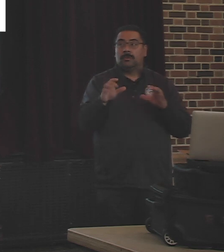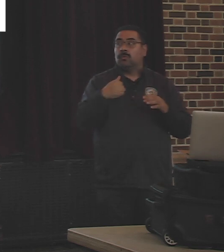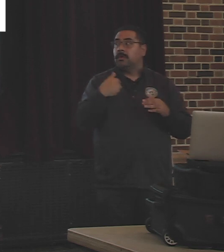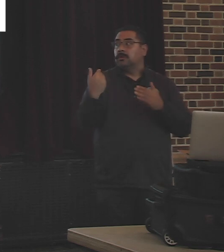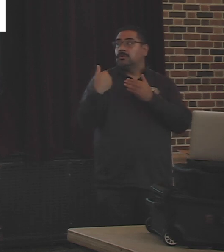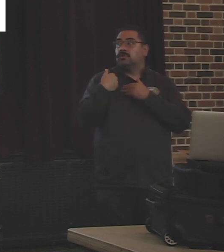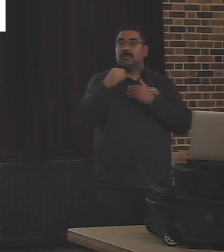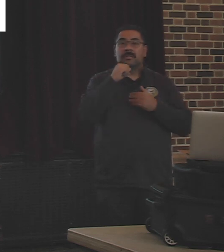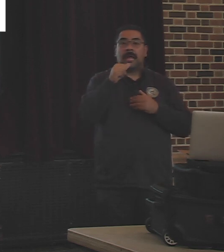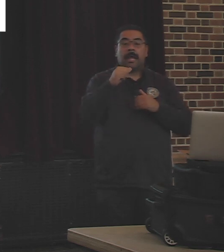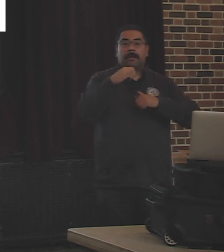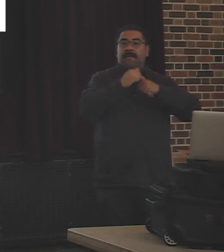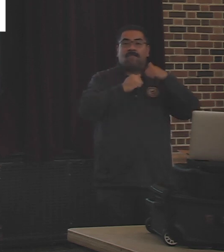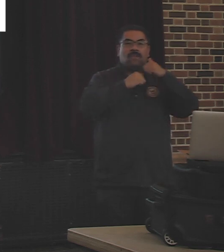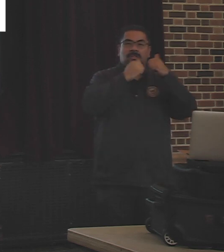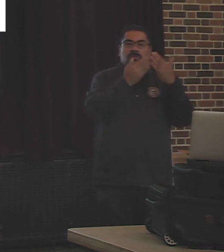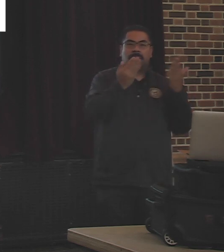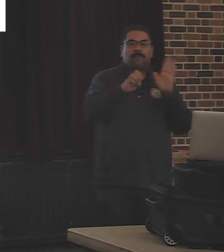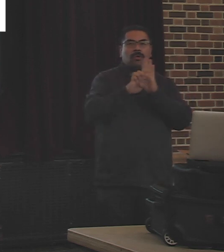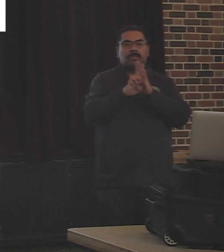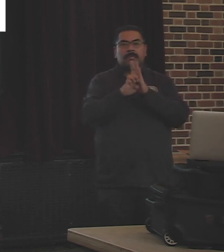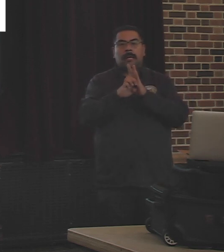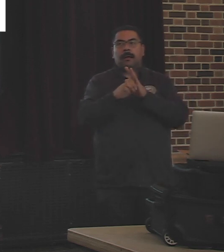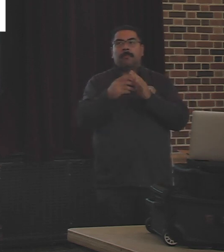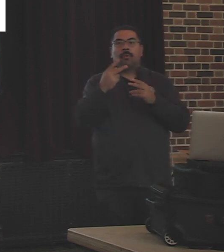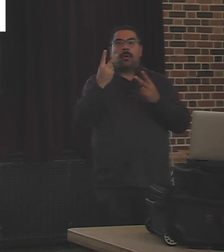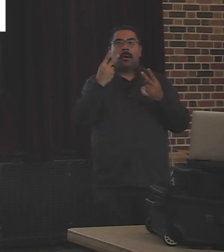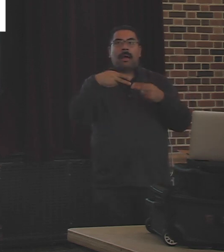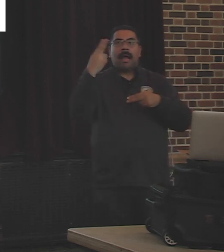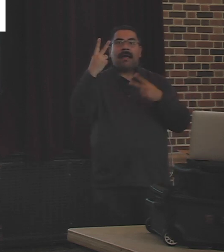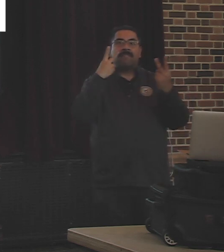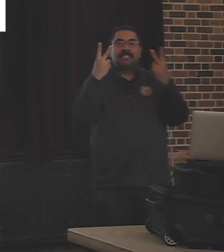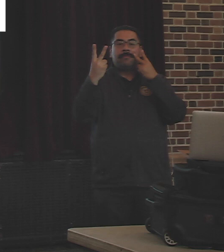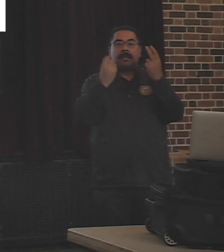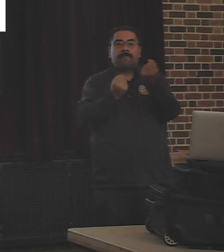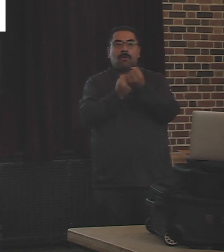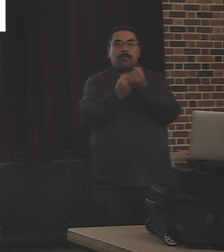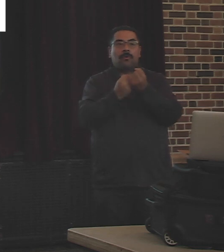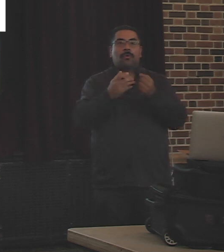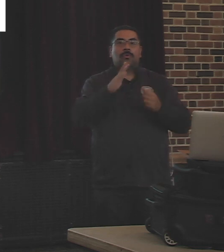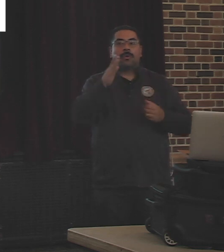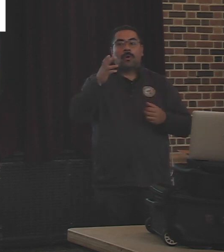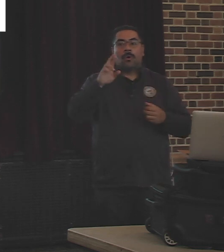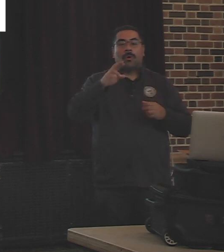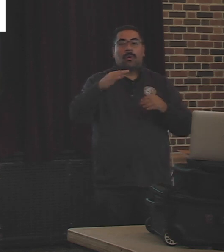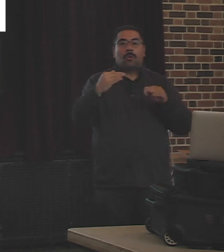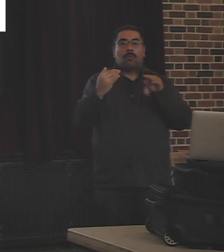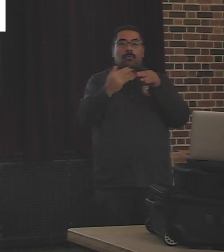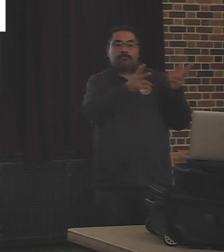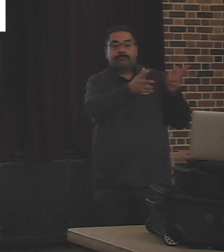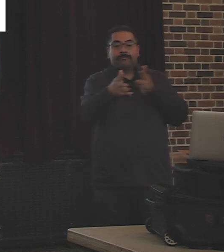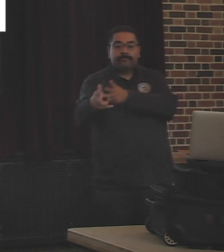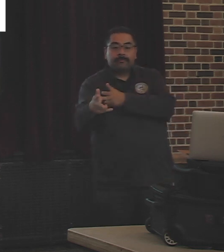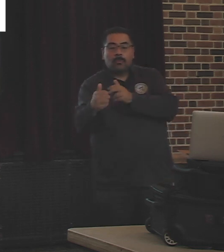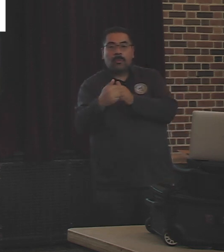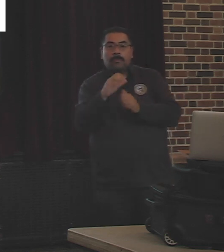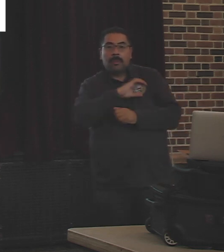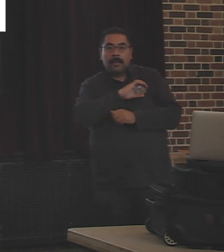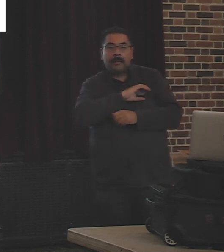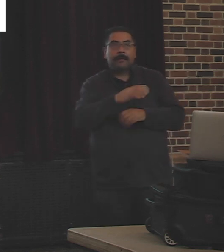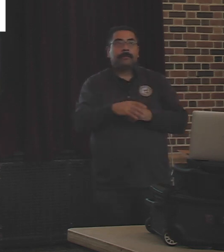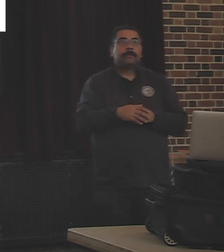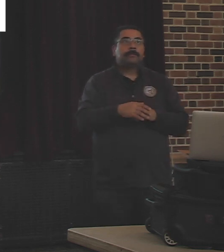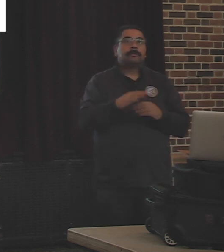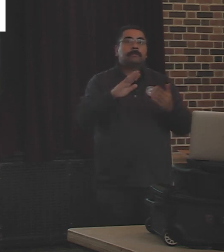charge of the non-infrastructure things, such as high visibility enforcement. So the roadside safety checks with police,